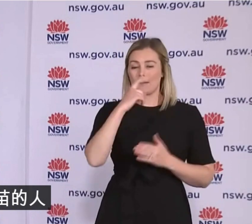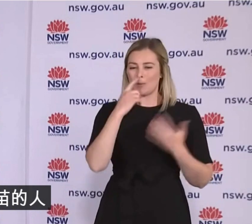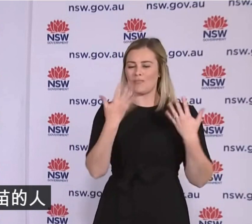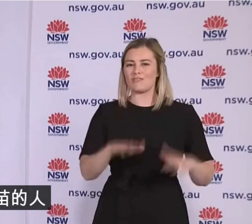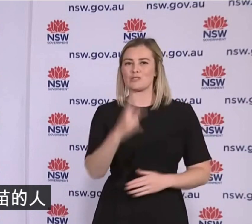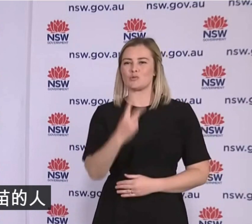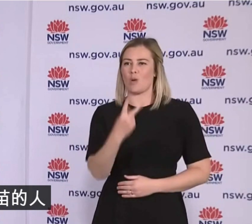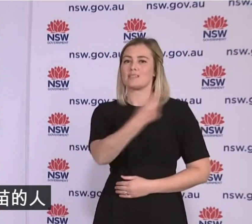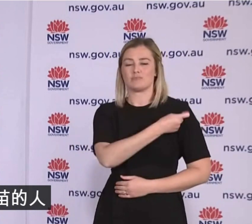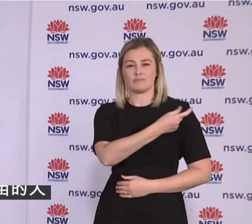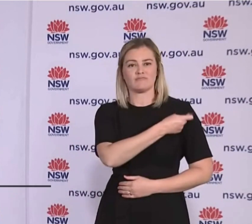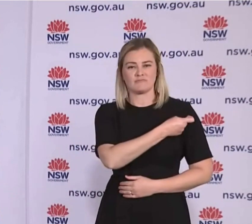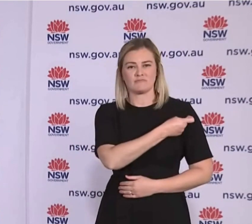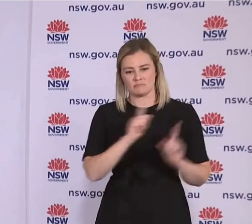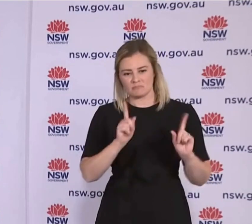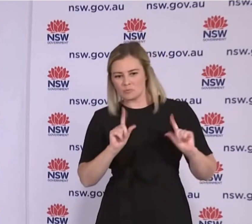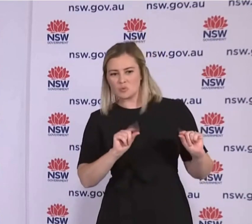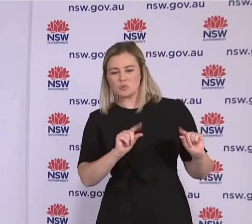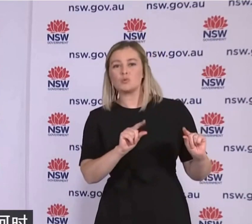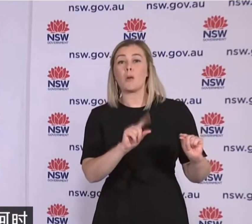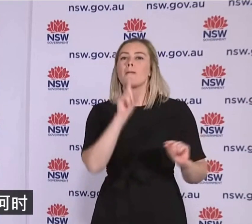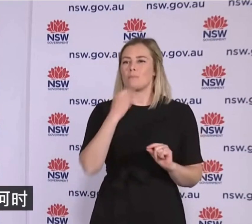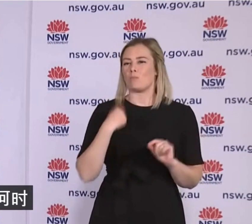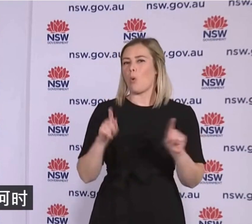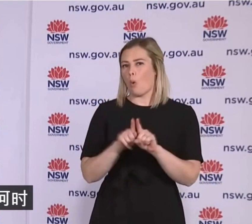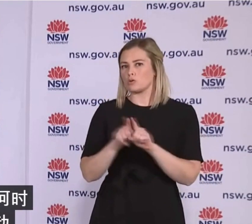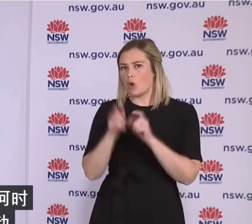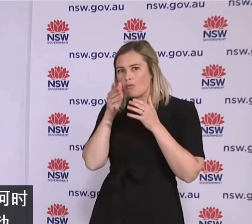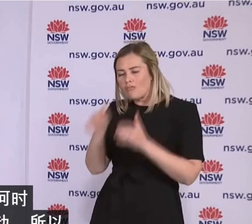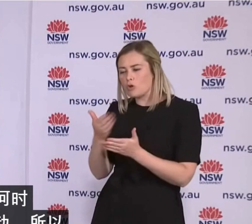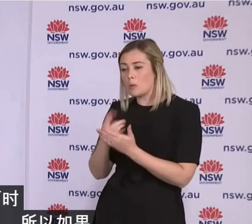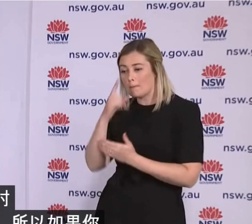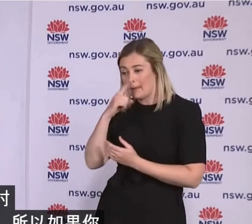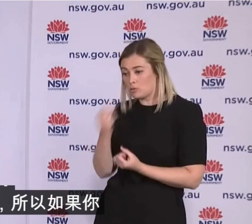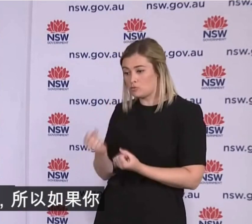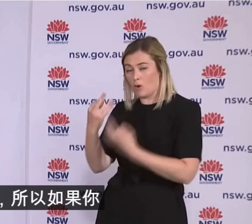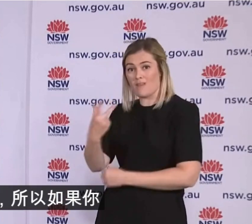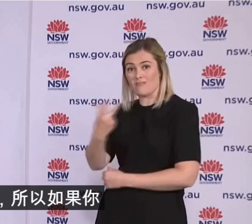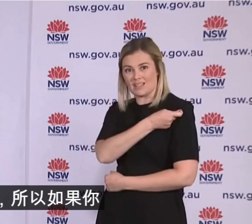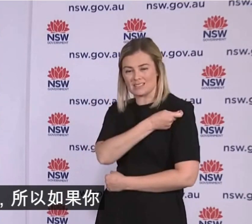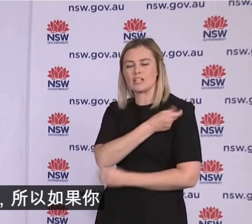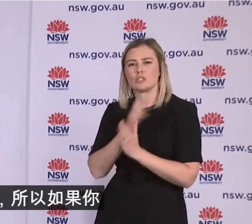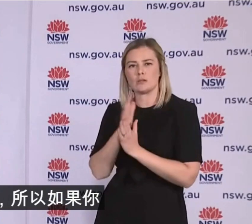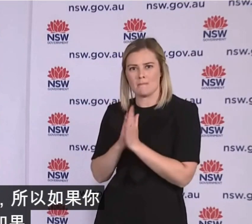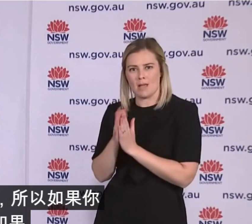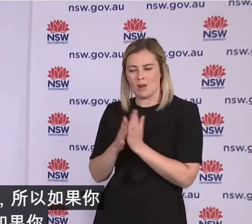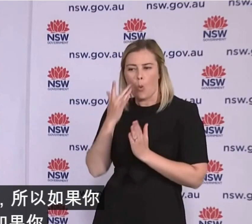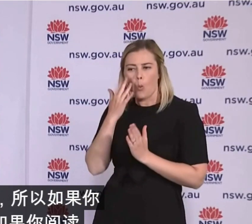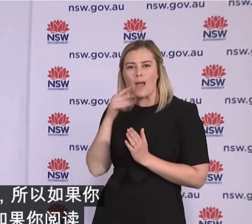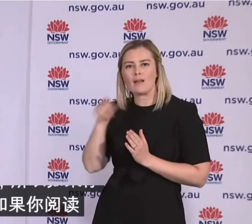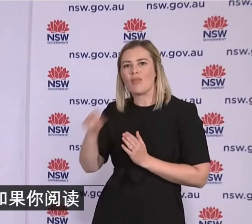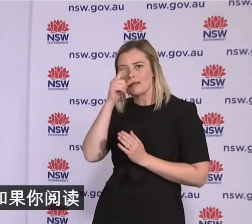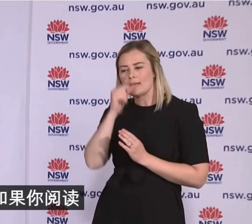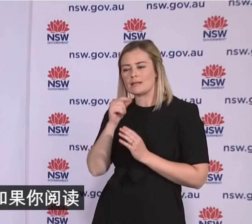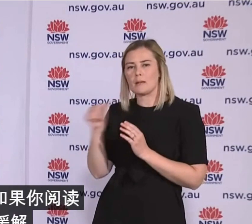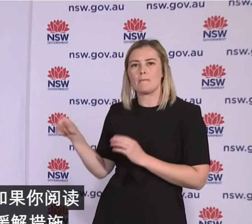is considering when those that are unvaccinated will be able to rejoin those activities. So if you read the Doherty plan, if you read